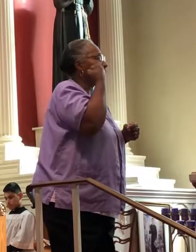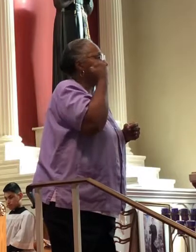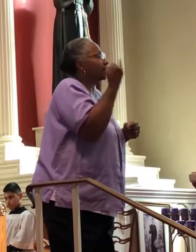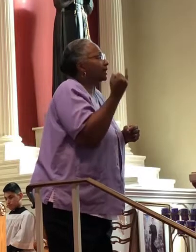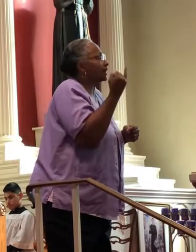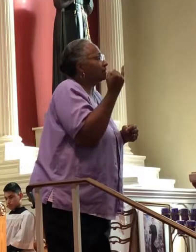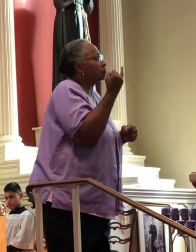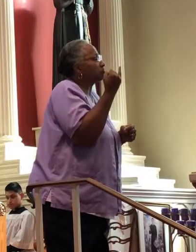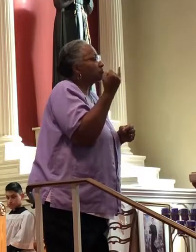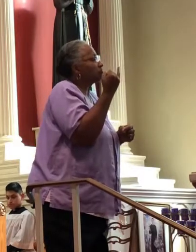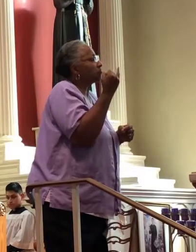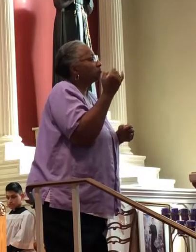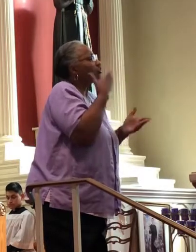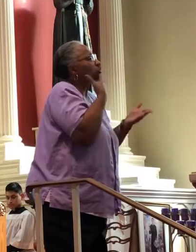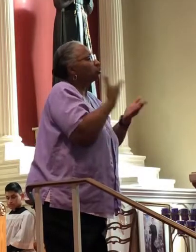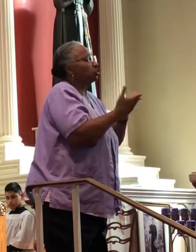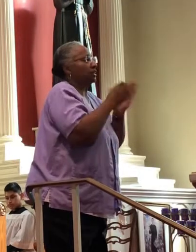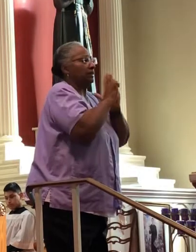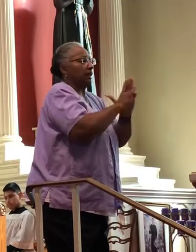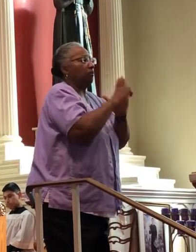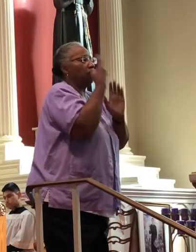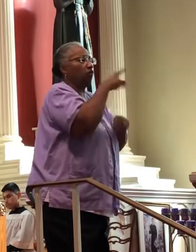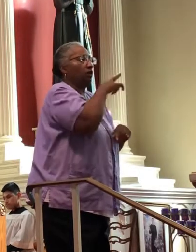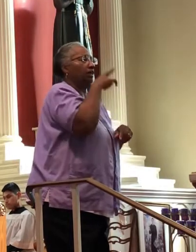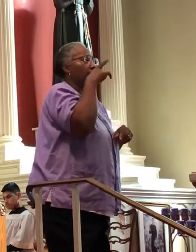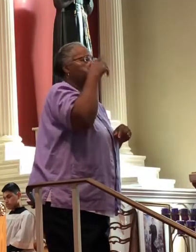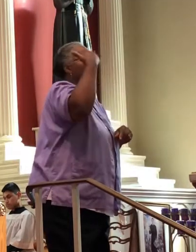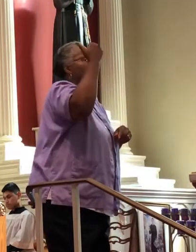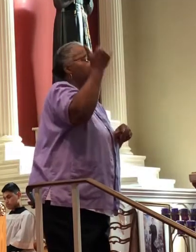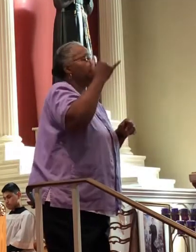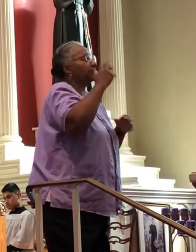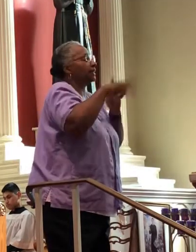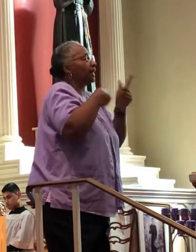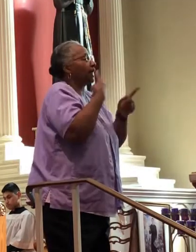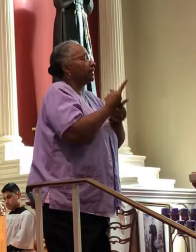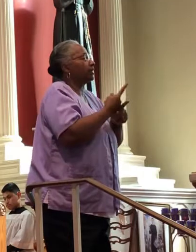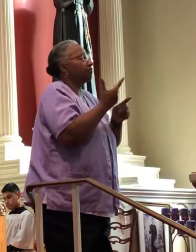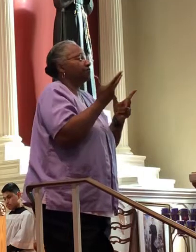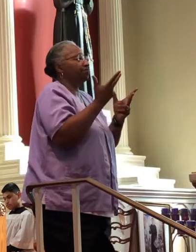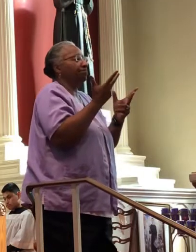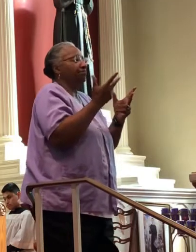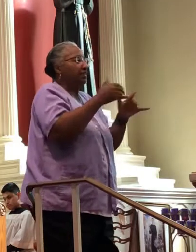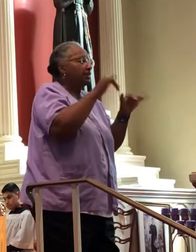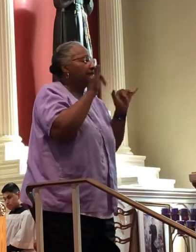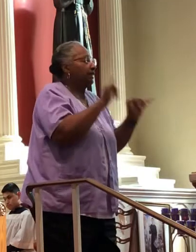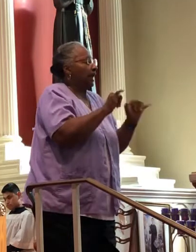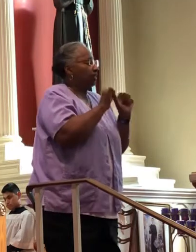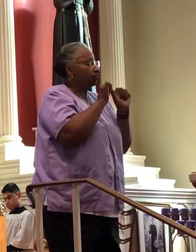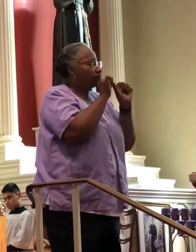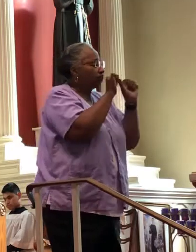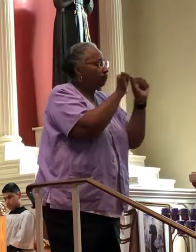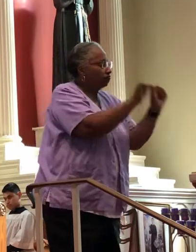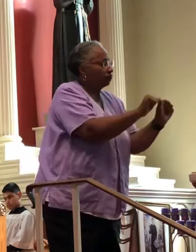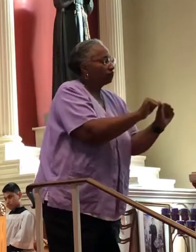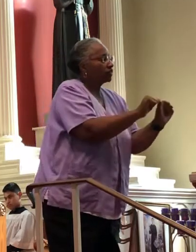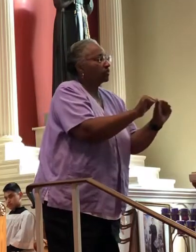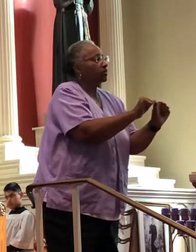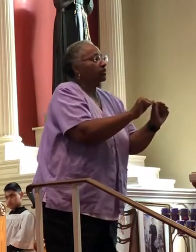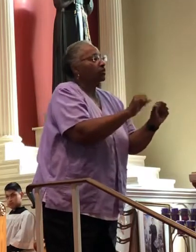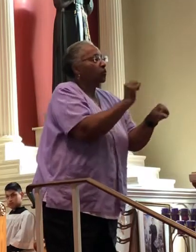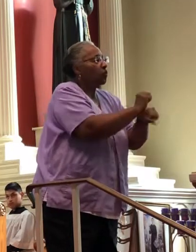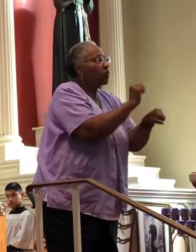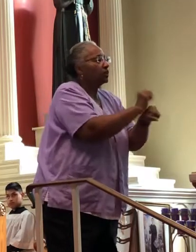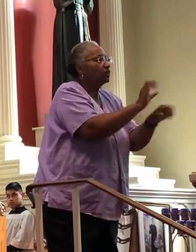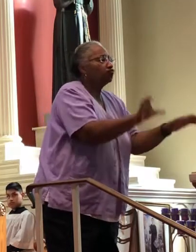because there is a kind of perseverance, a kind of doing